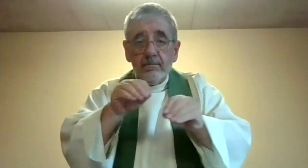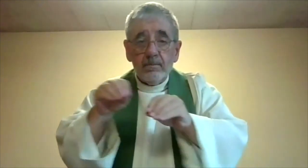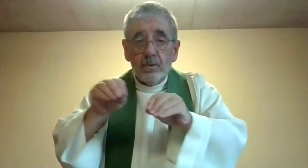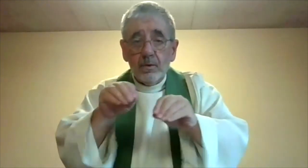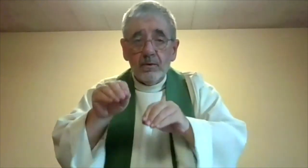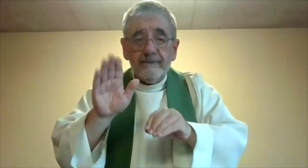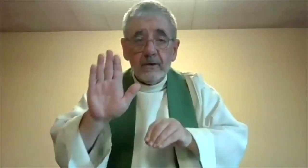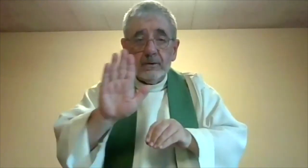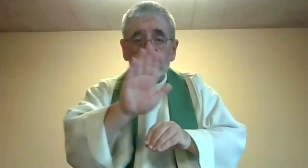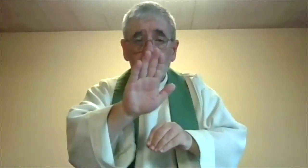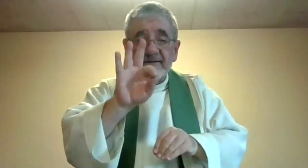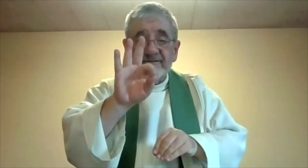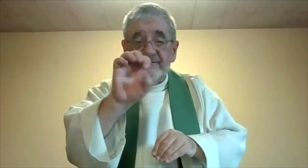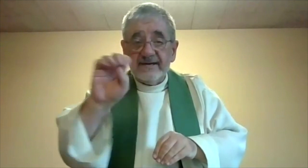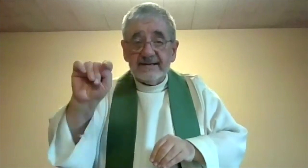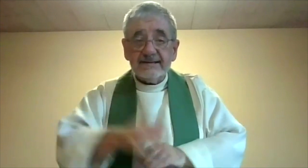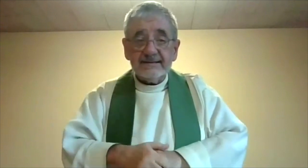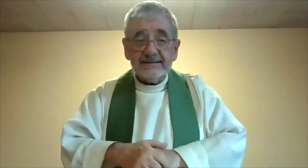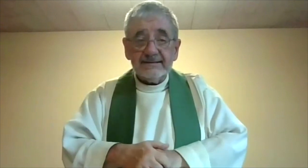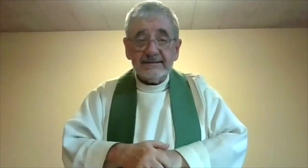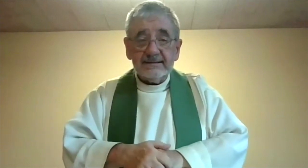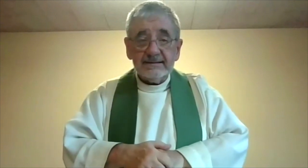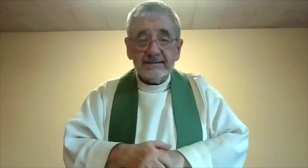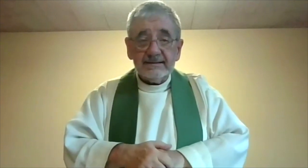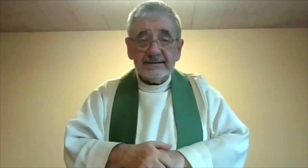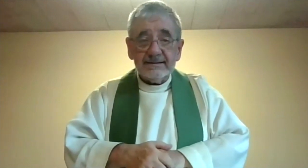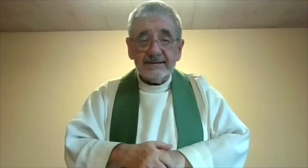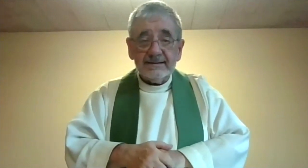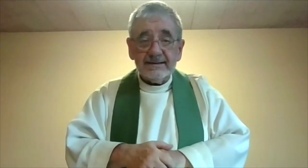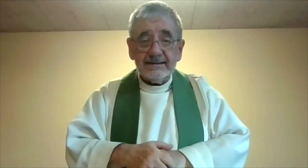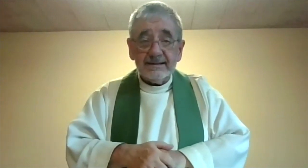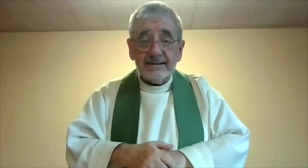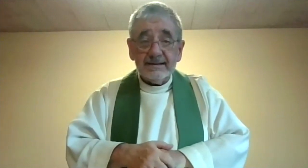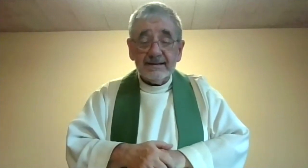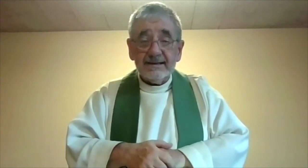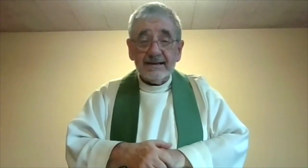"When you pray, move your feet."